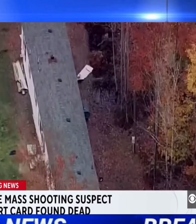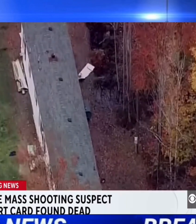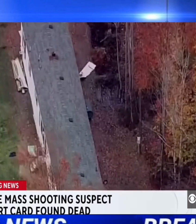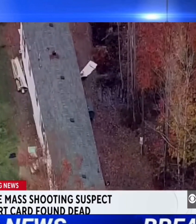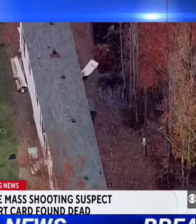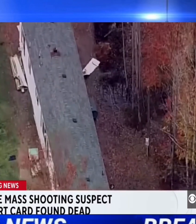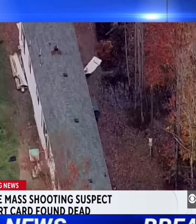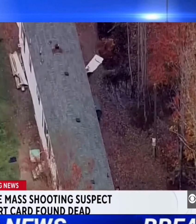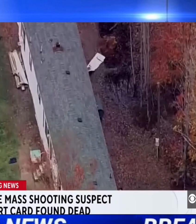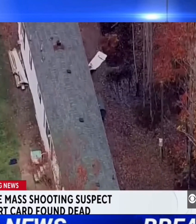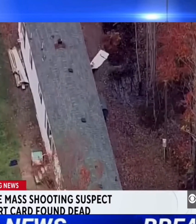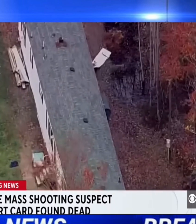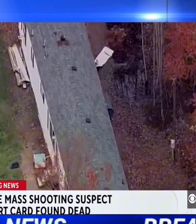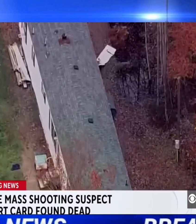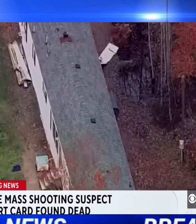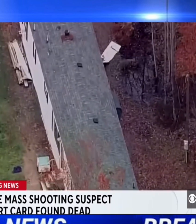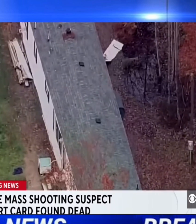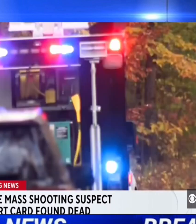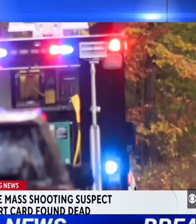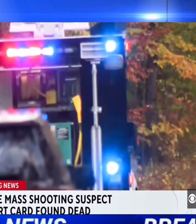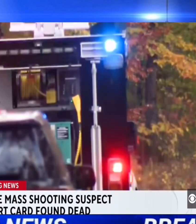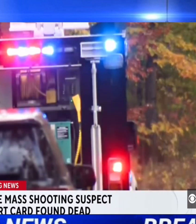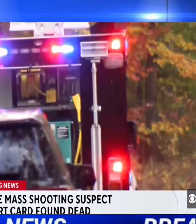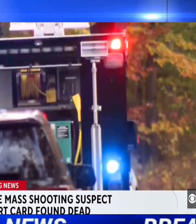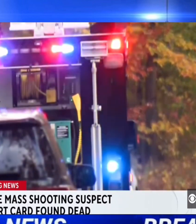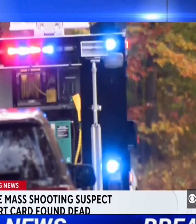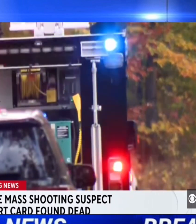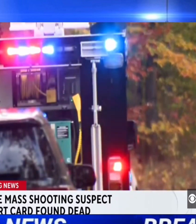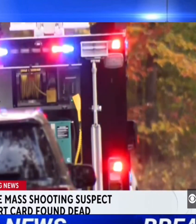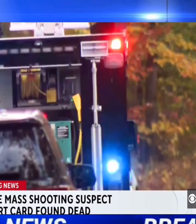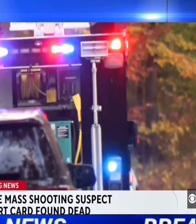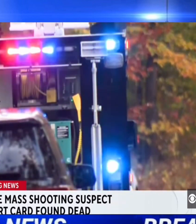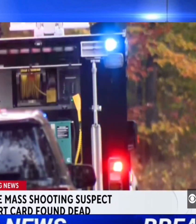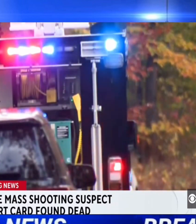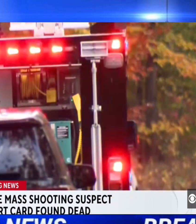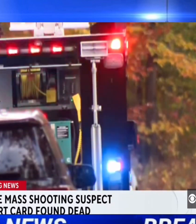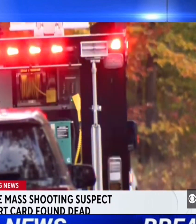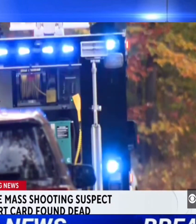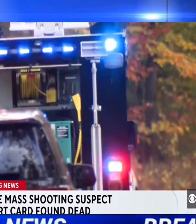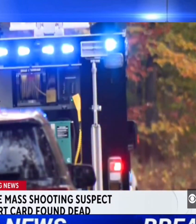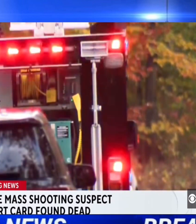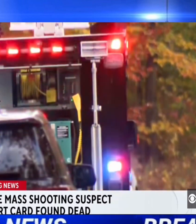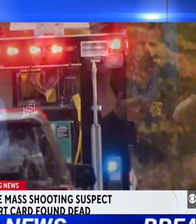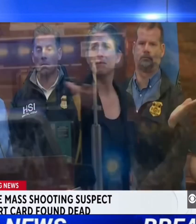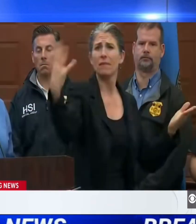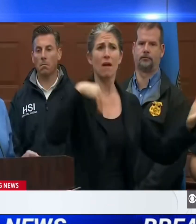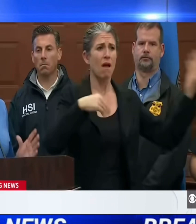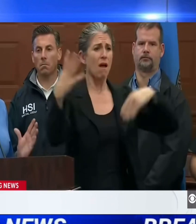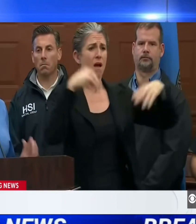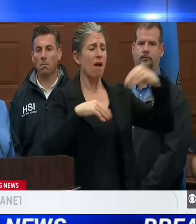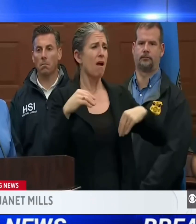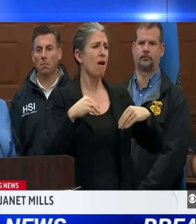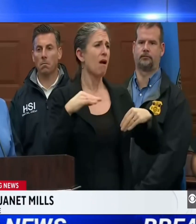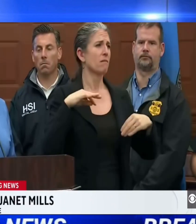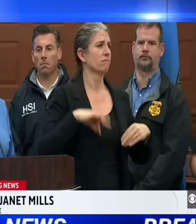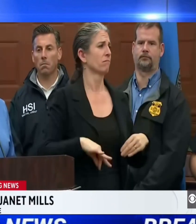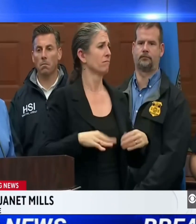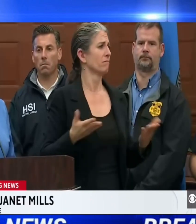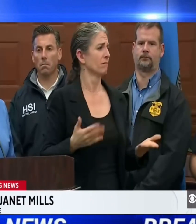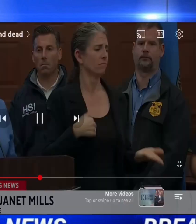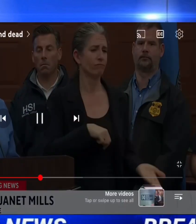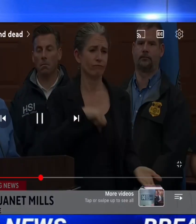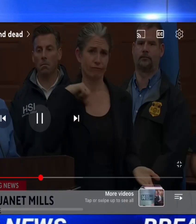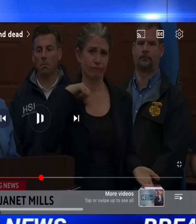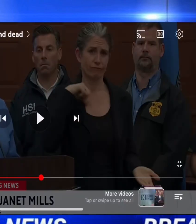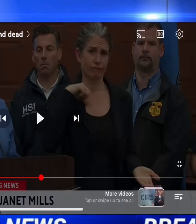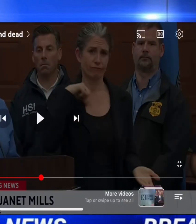dead. Take a listen as authorities describe what it means to not worry about his whereabouts tonight. Tonight,